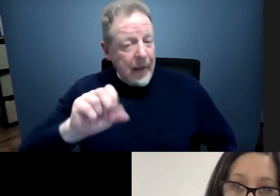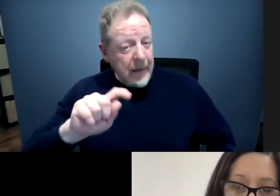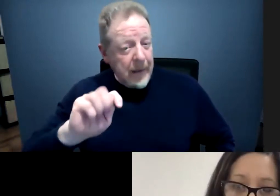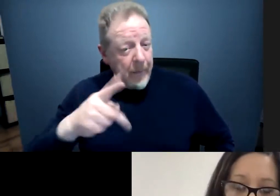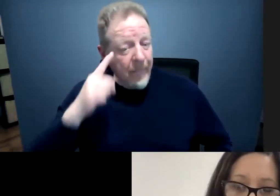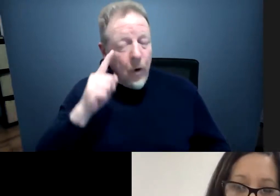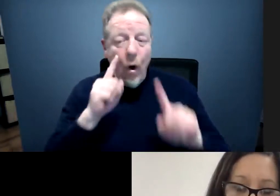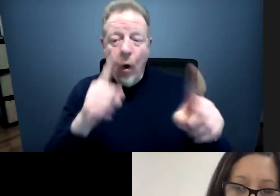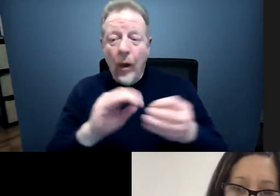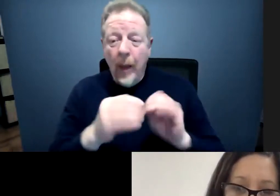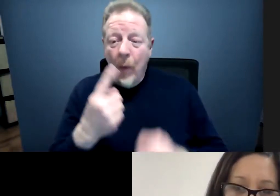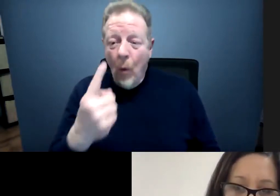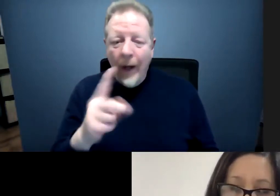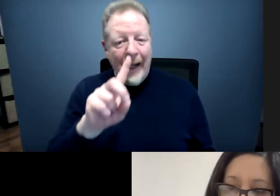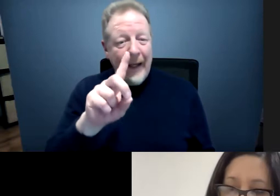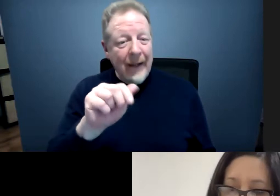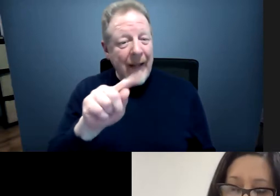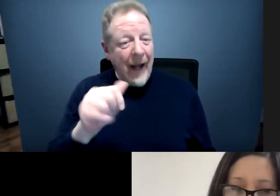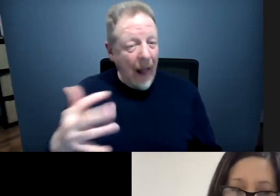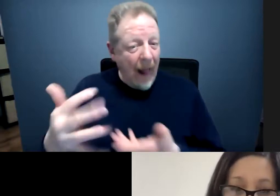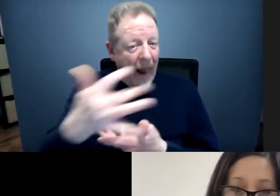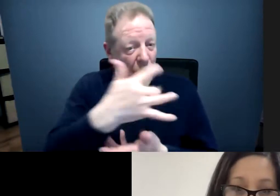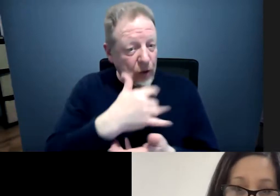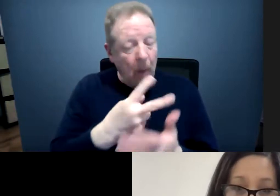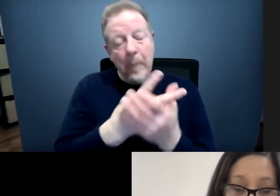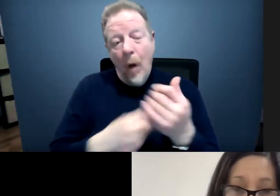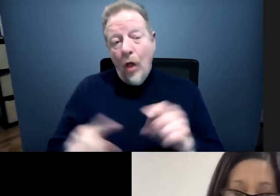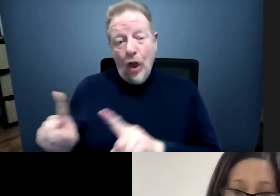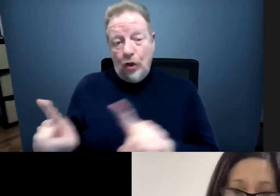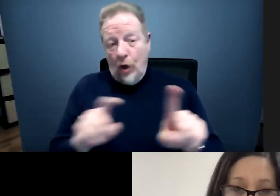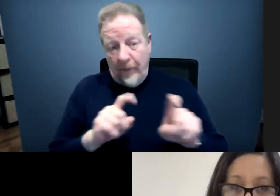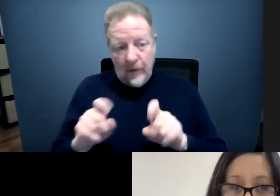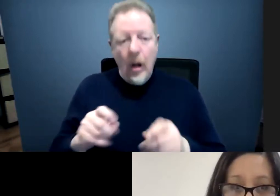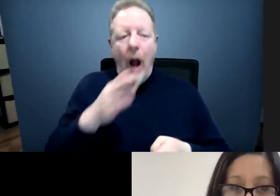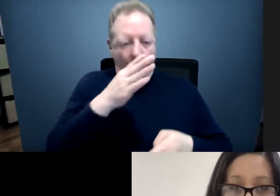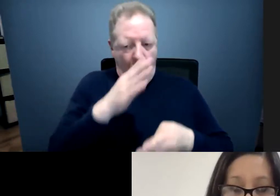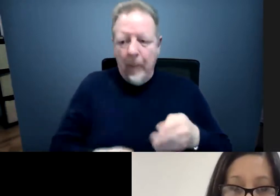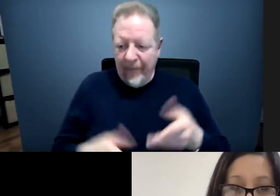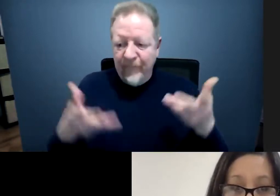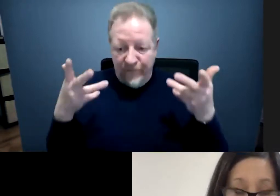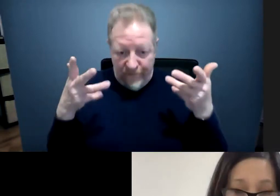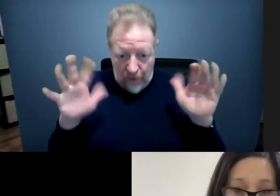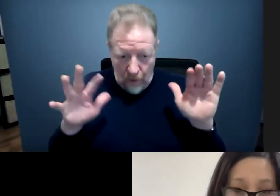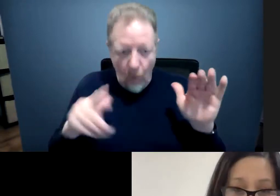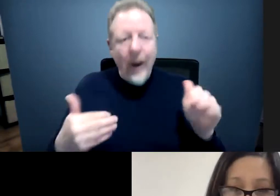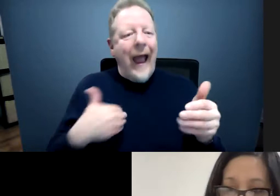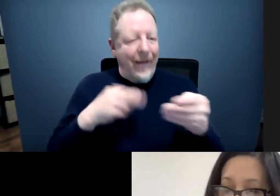1, which is data collection, both of the surveys are complete. We have the results. They have